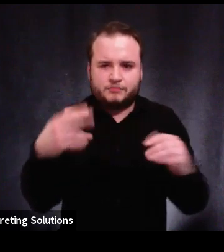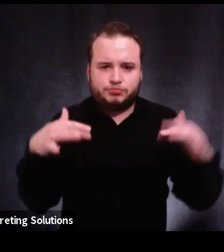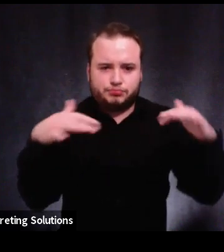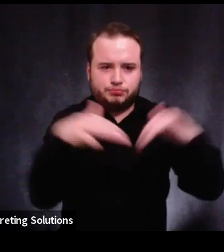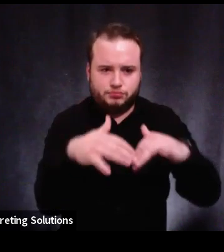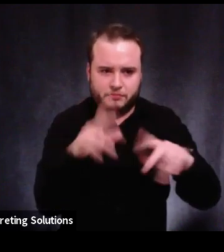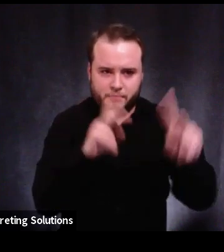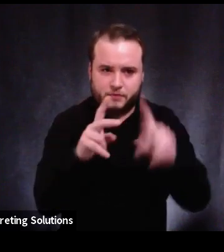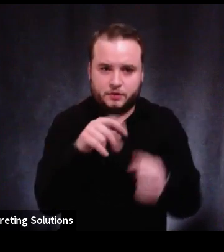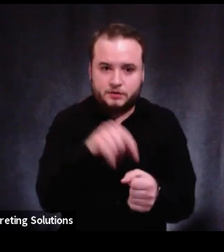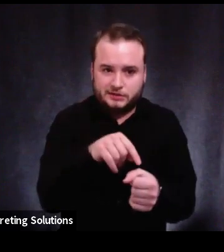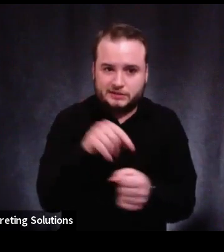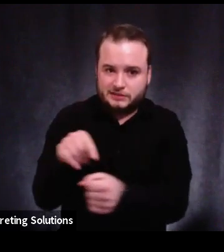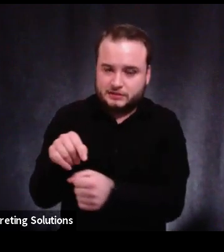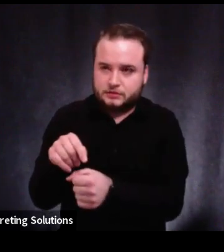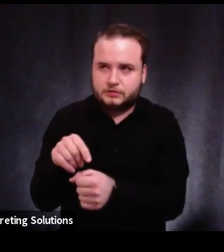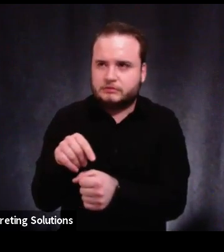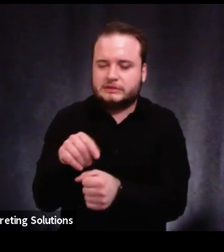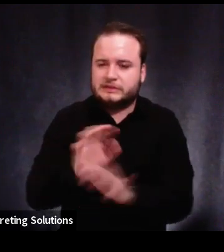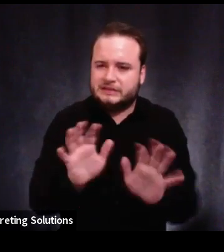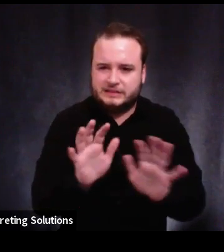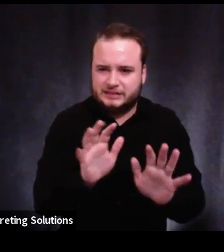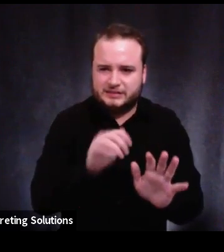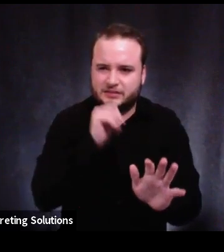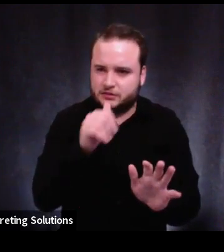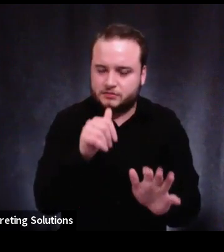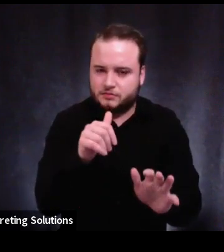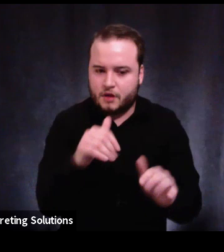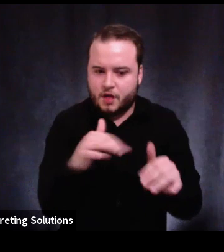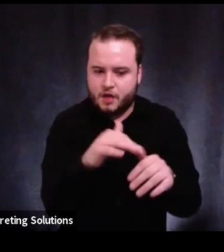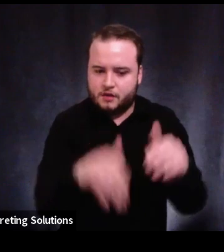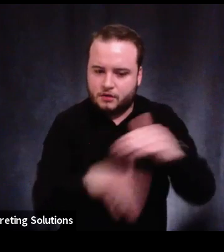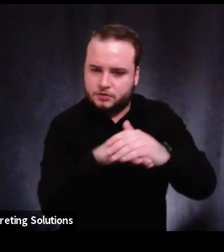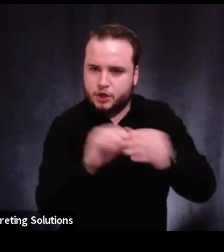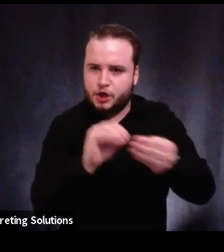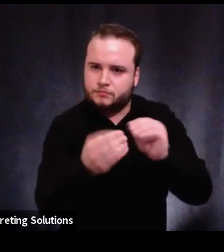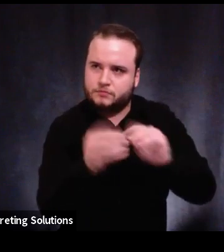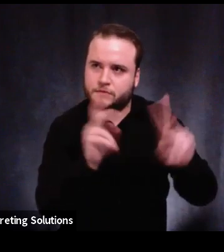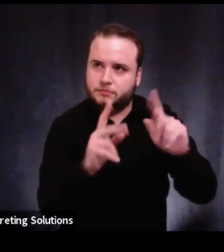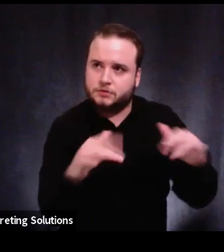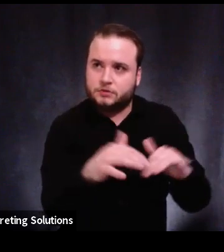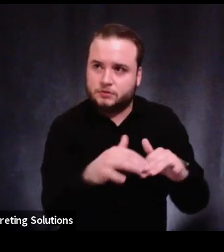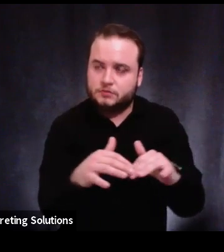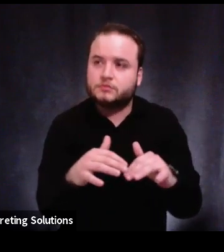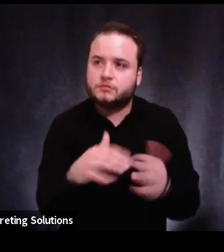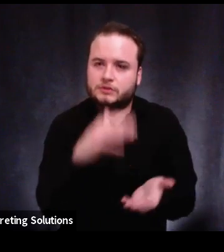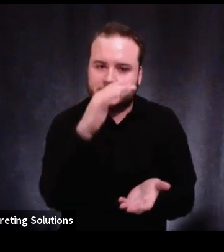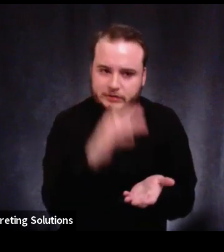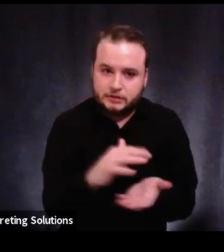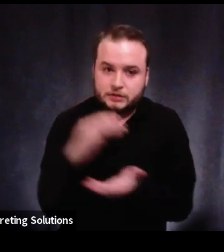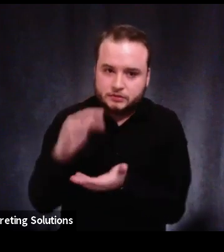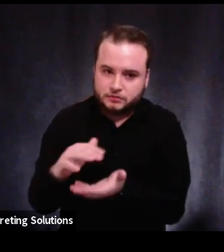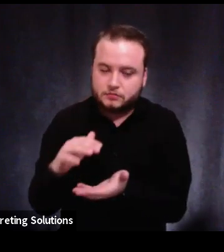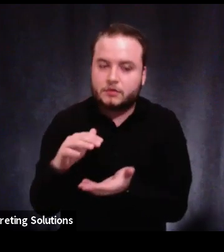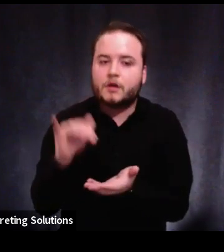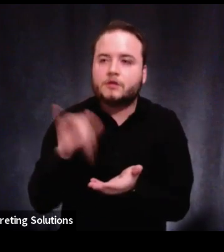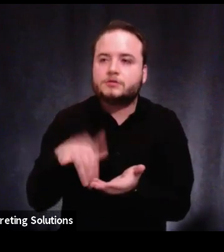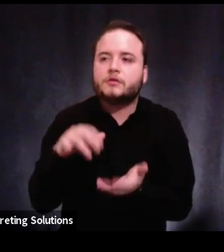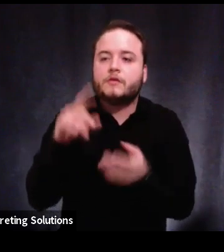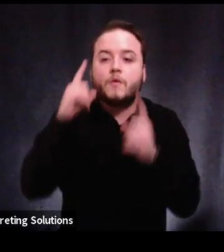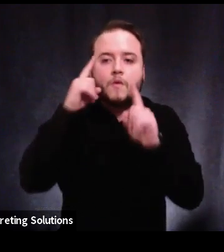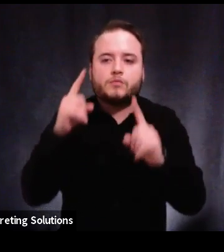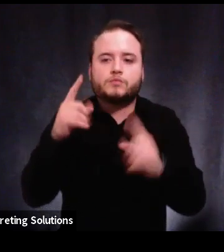a mechanism to reduce social distancing by a considerable amount. I have